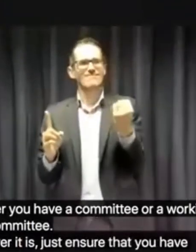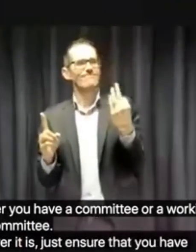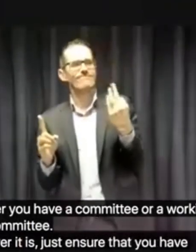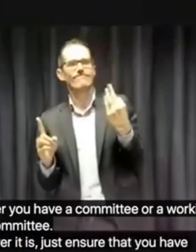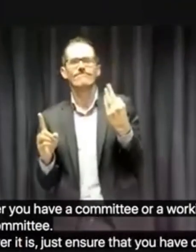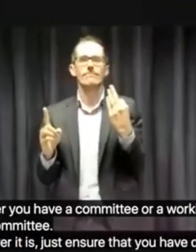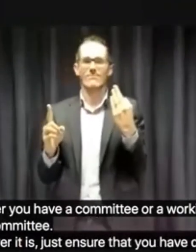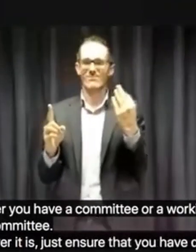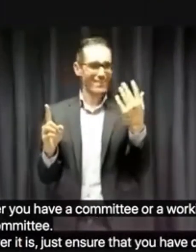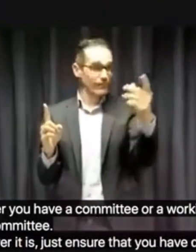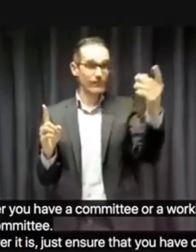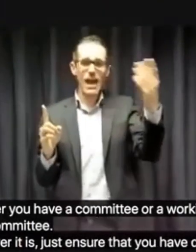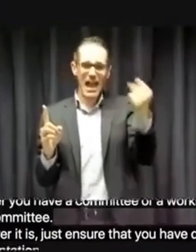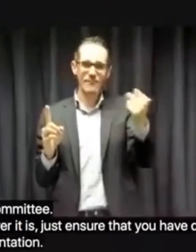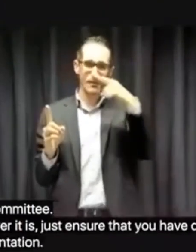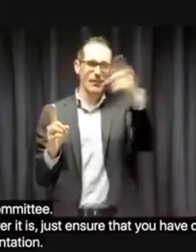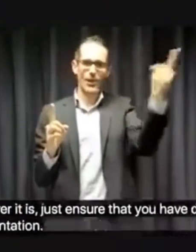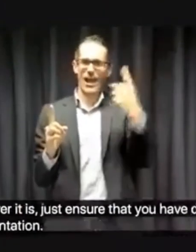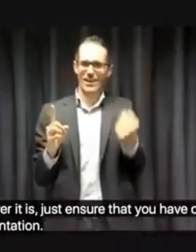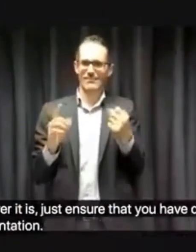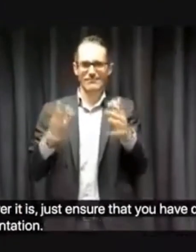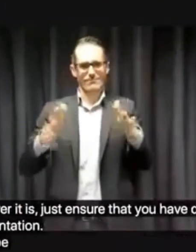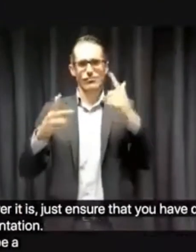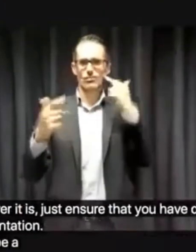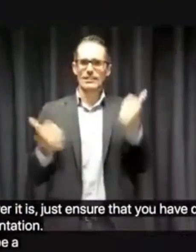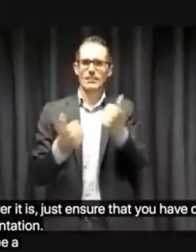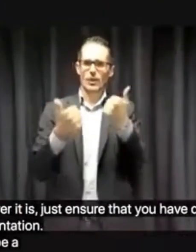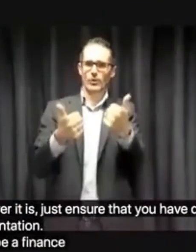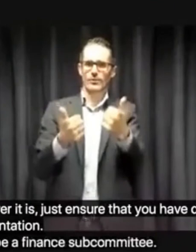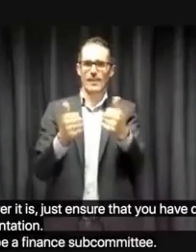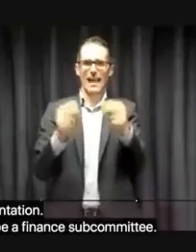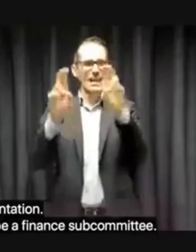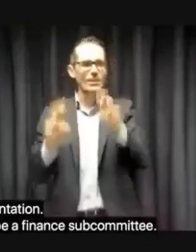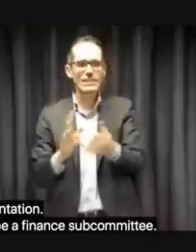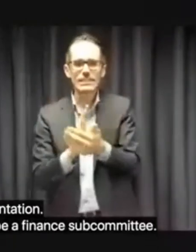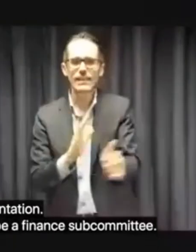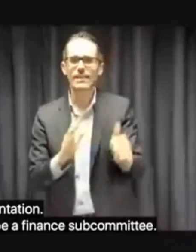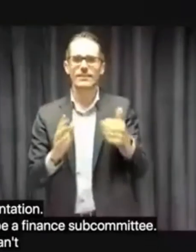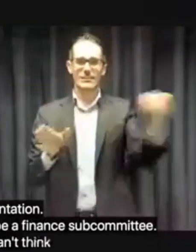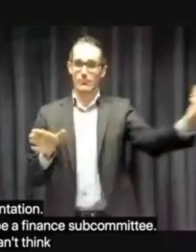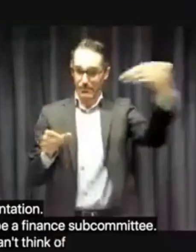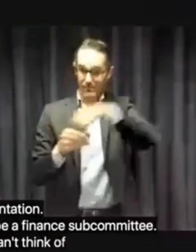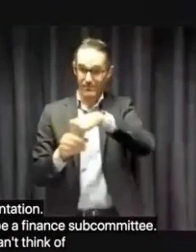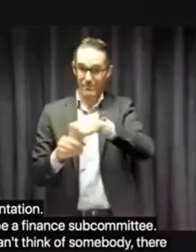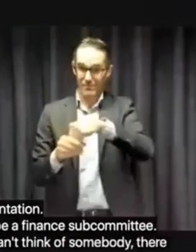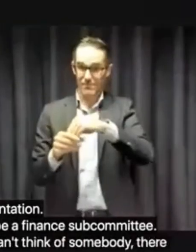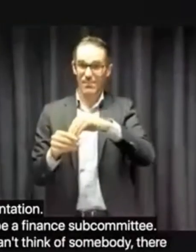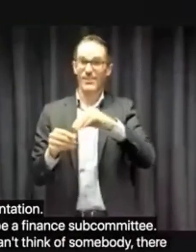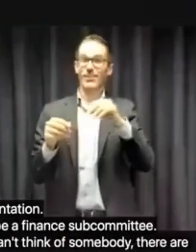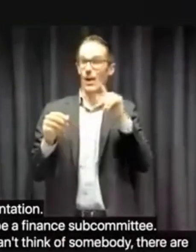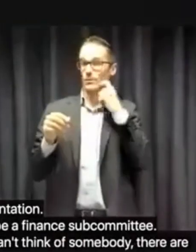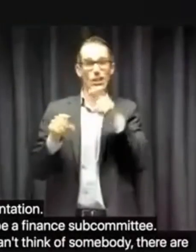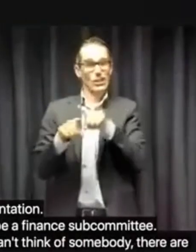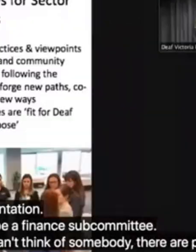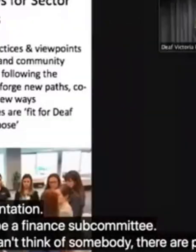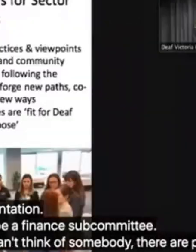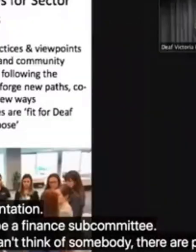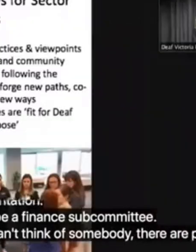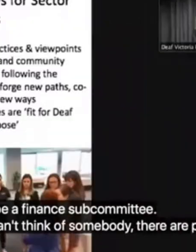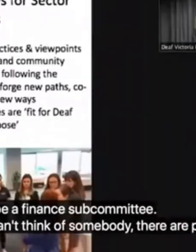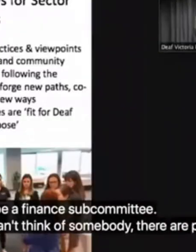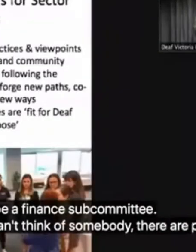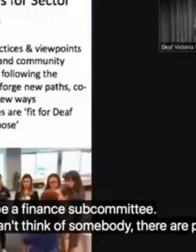for example. If you can't think of somebody, there are people out there who would have reasonable skills, accounting skills, to perhaps part of